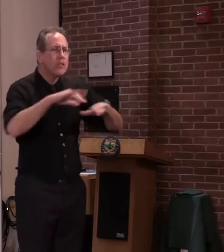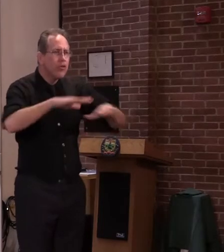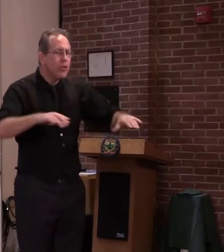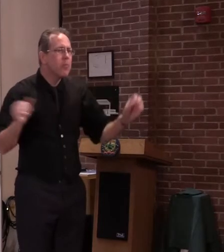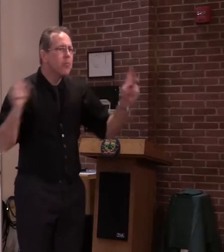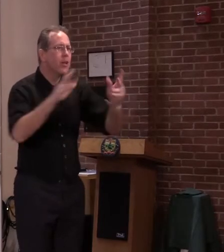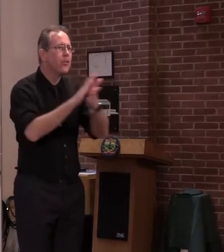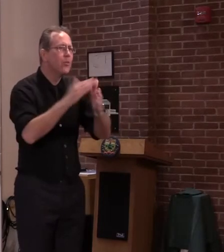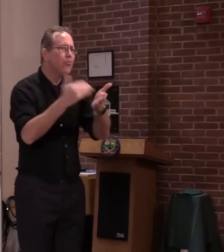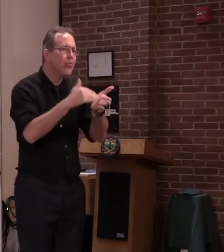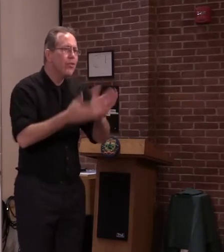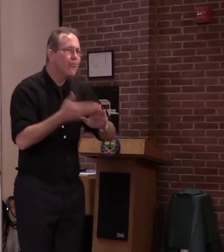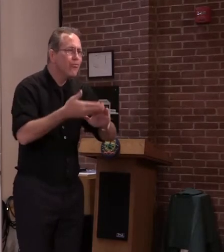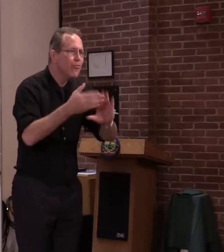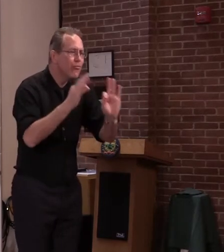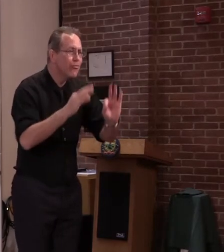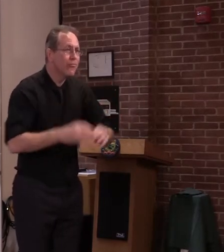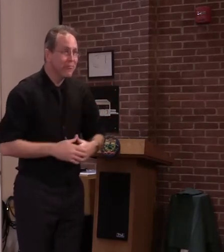questions.